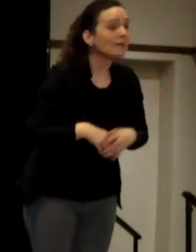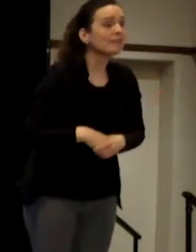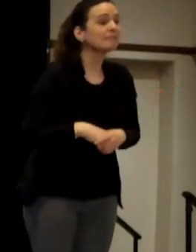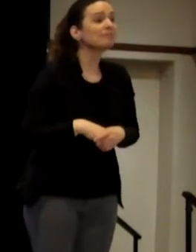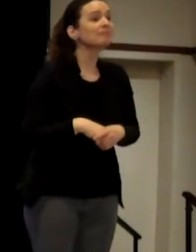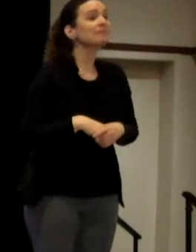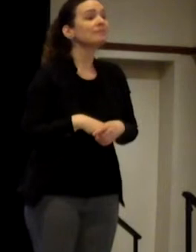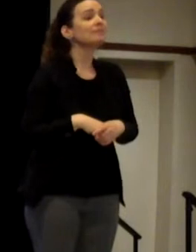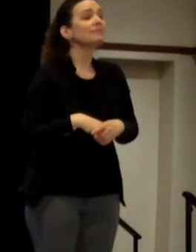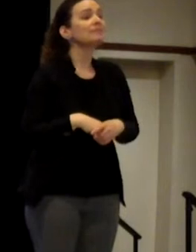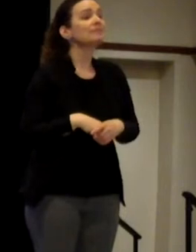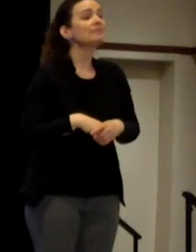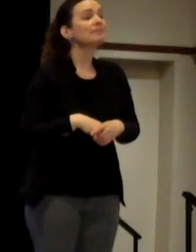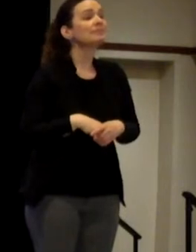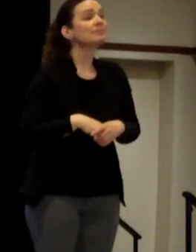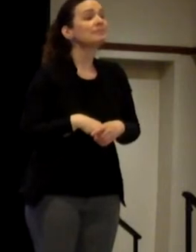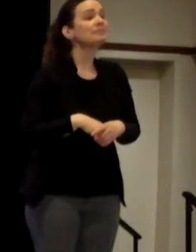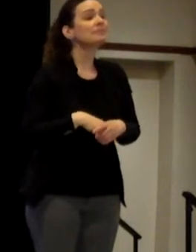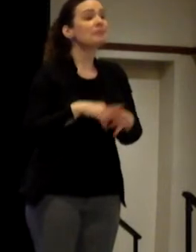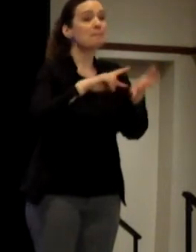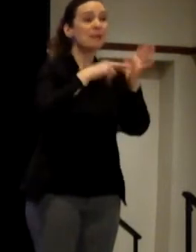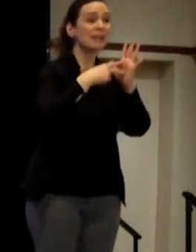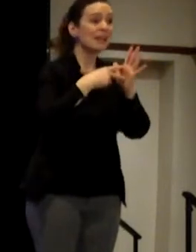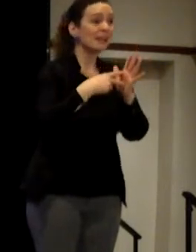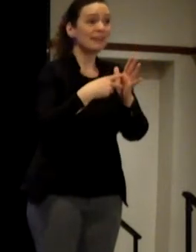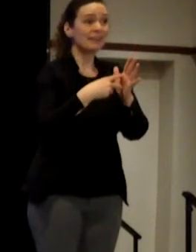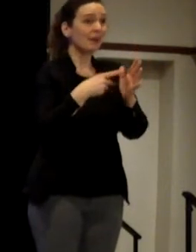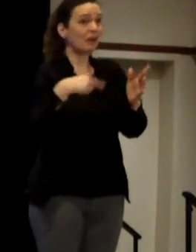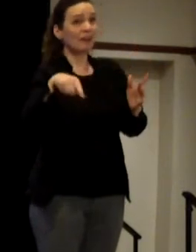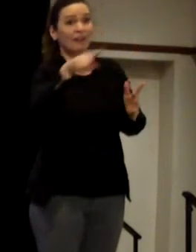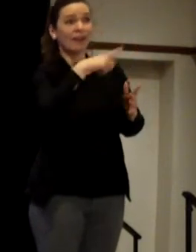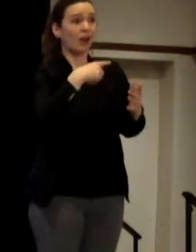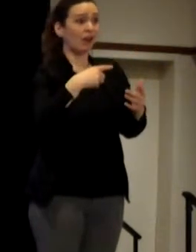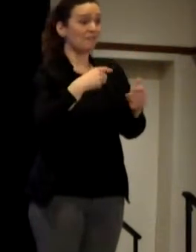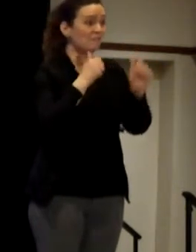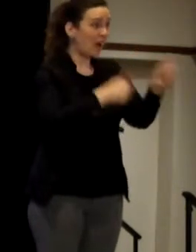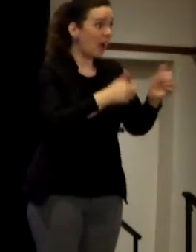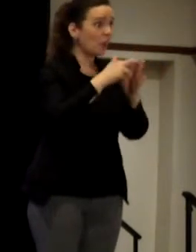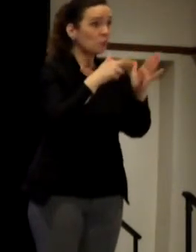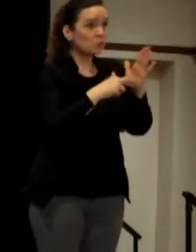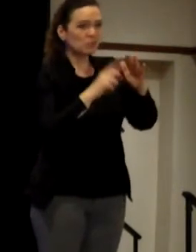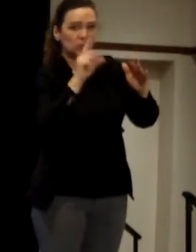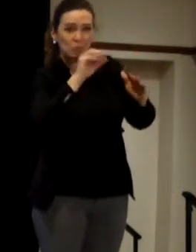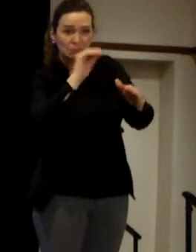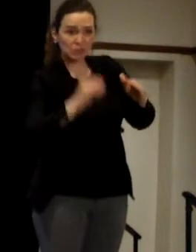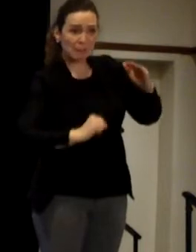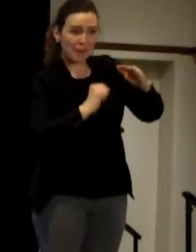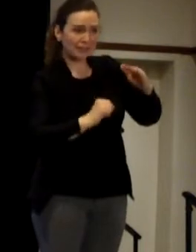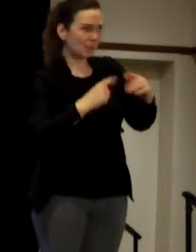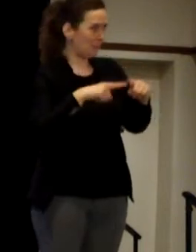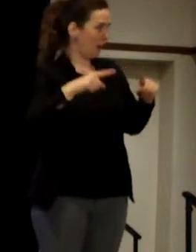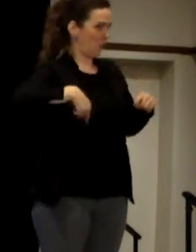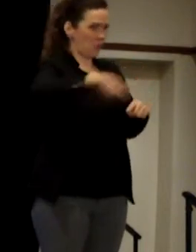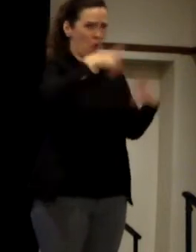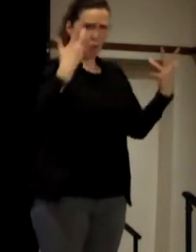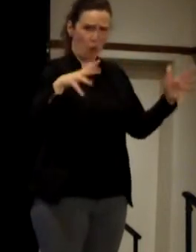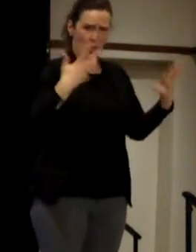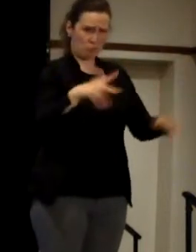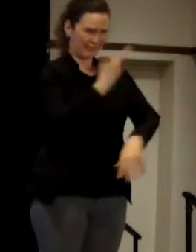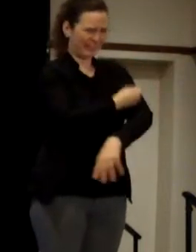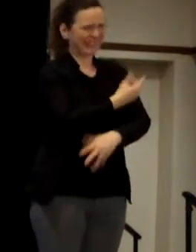up and transmission rates go down. These are rules for today. If we wanted to go have a concert today, which